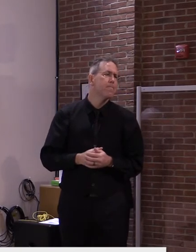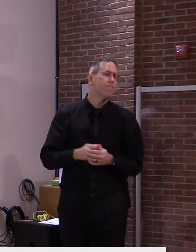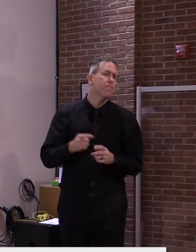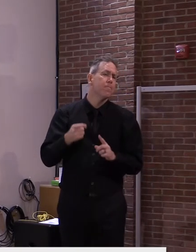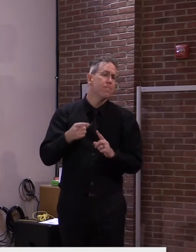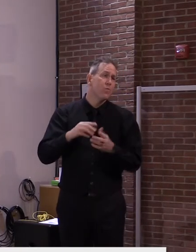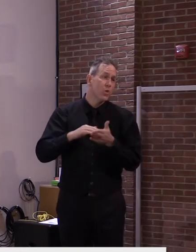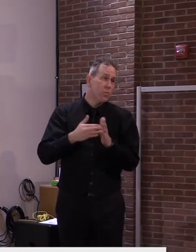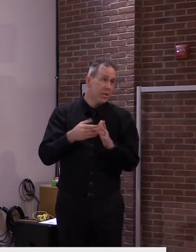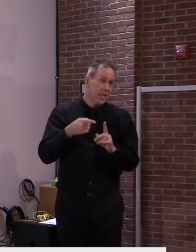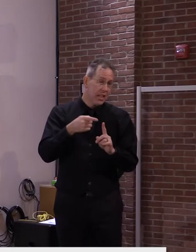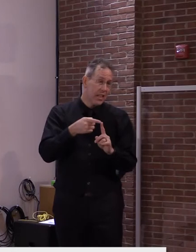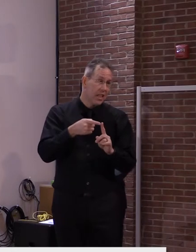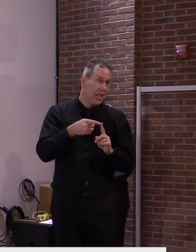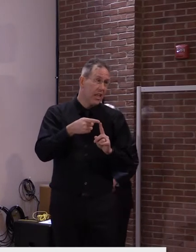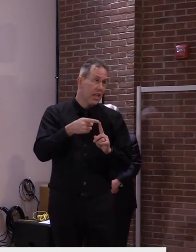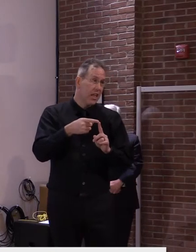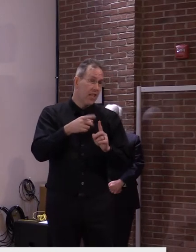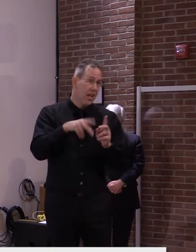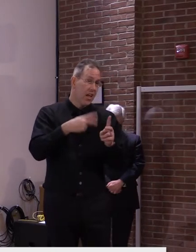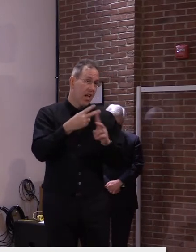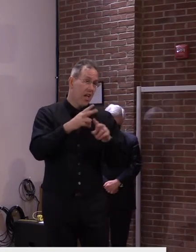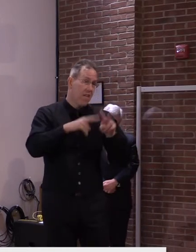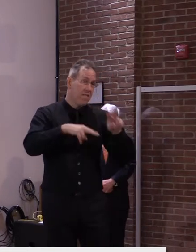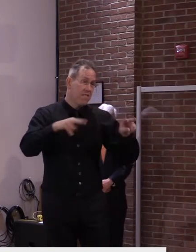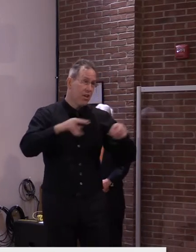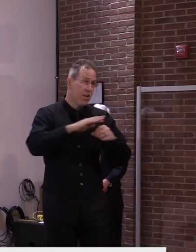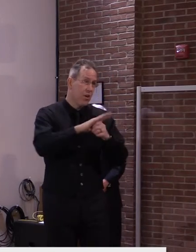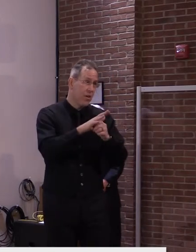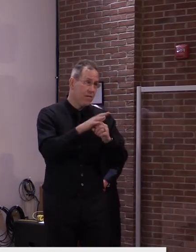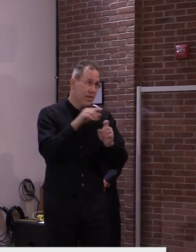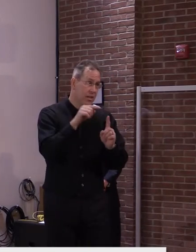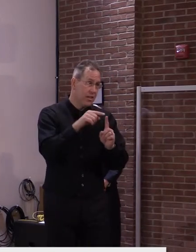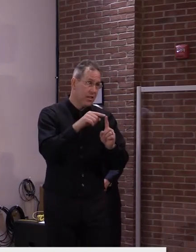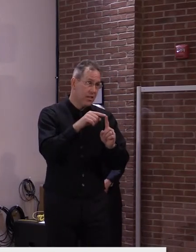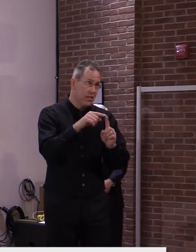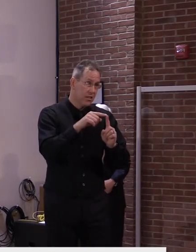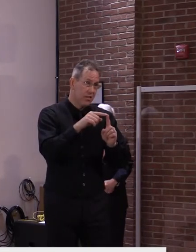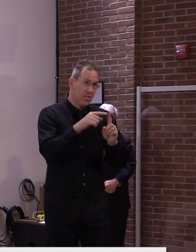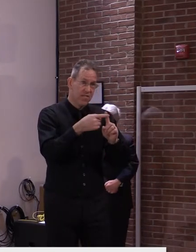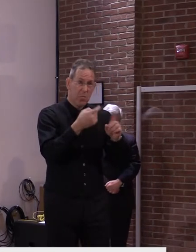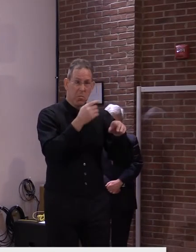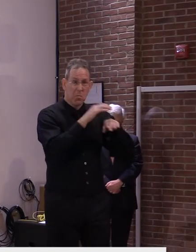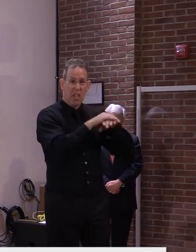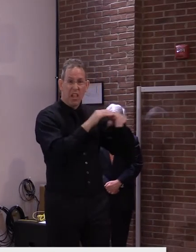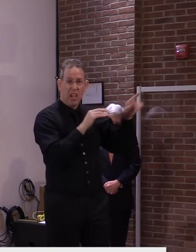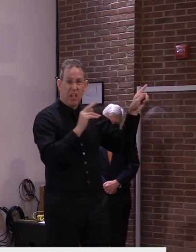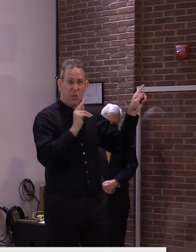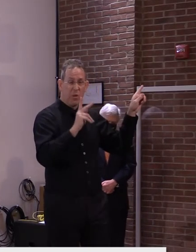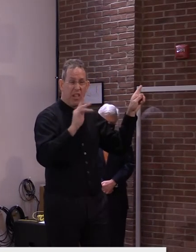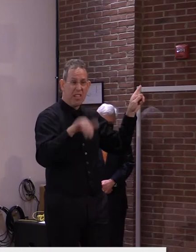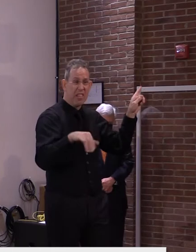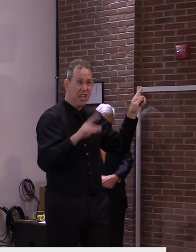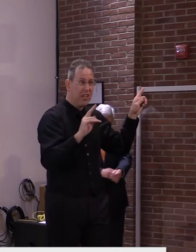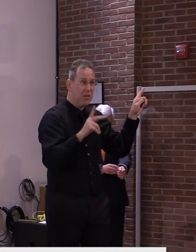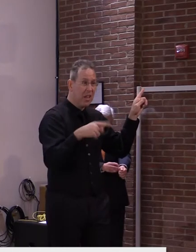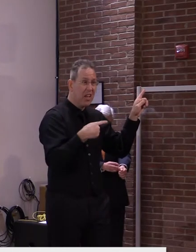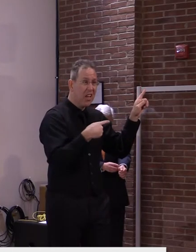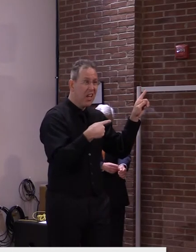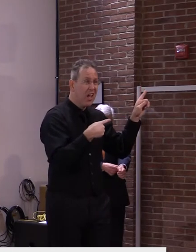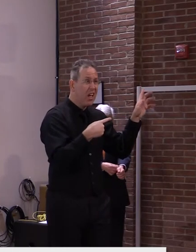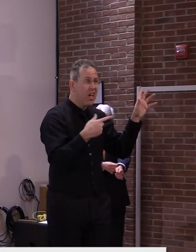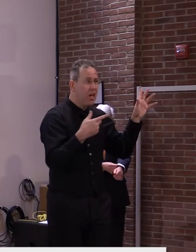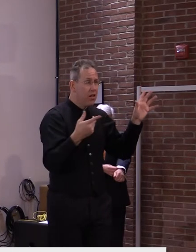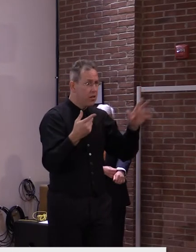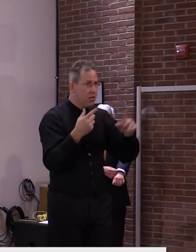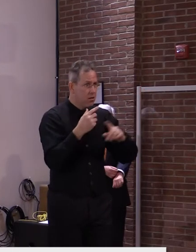public attention when it showed up in Great Britain, and not the,